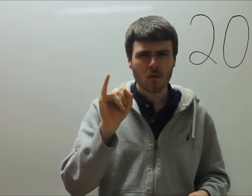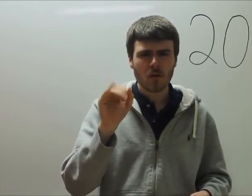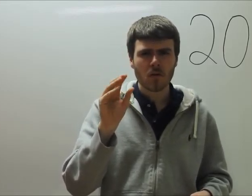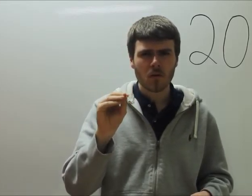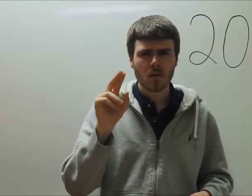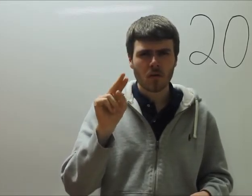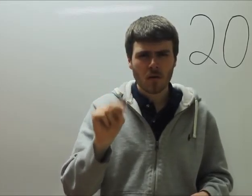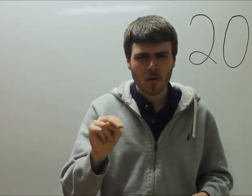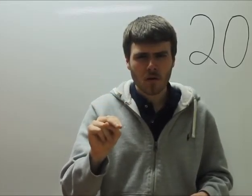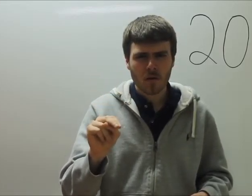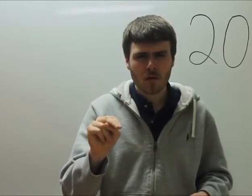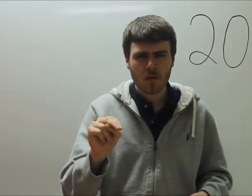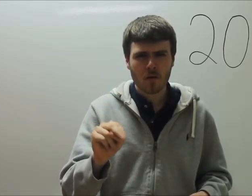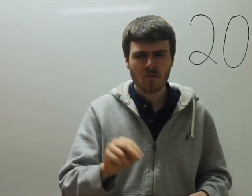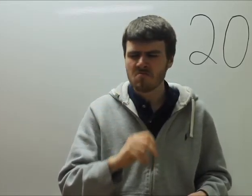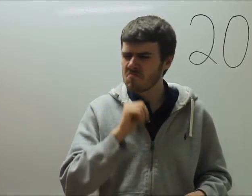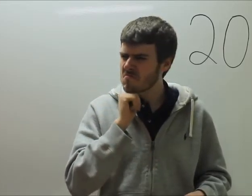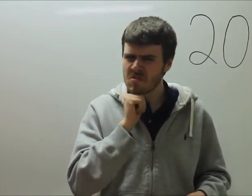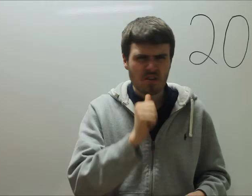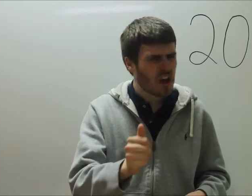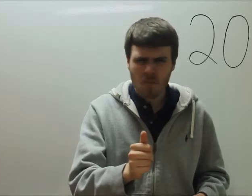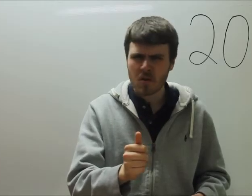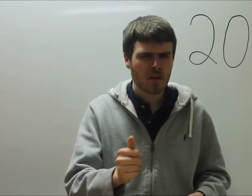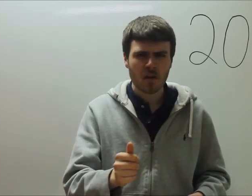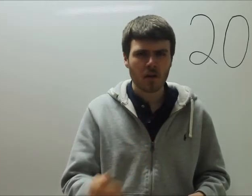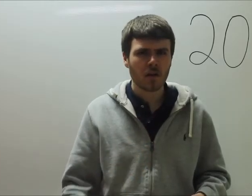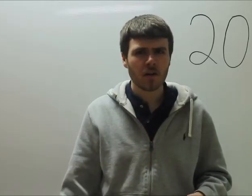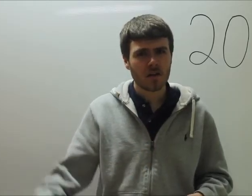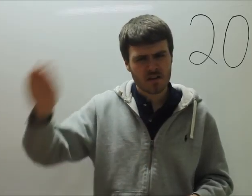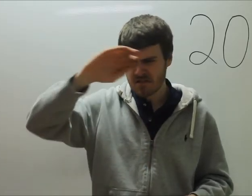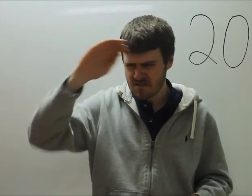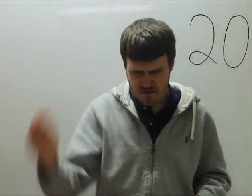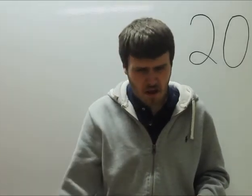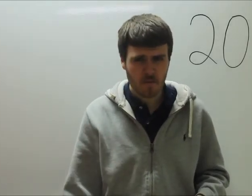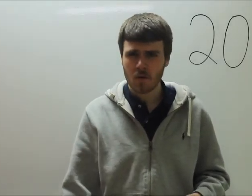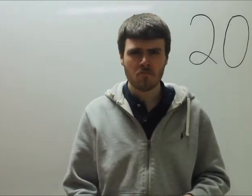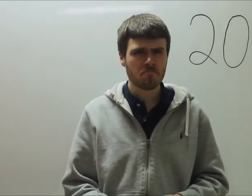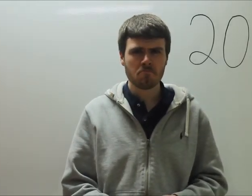No, it's wrong. It can't be. Never.